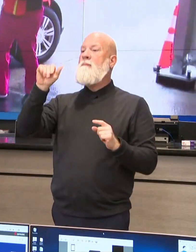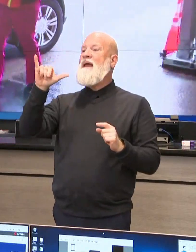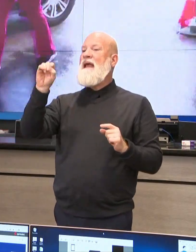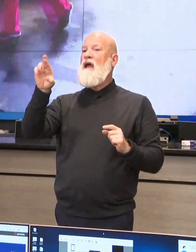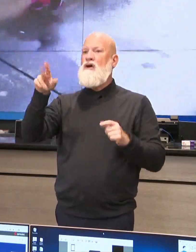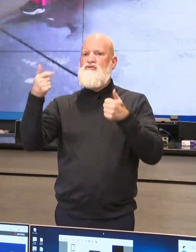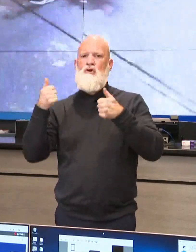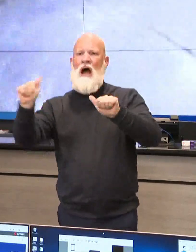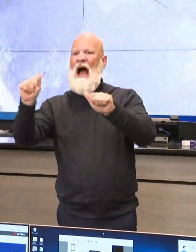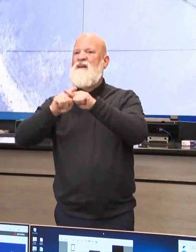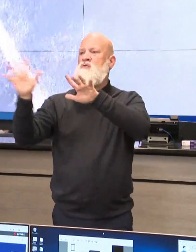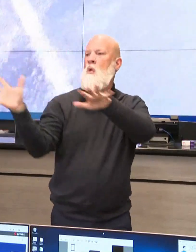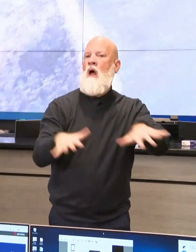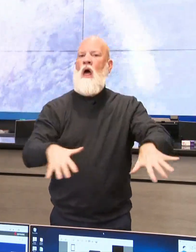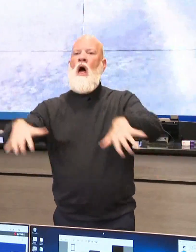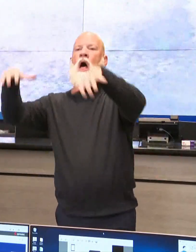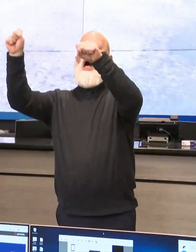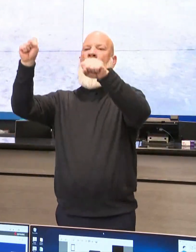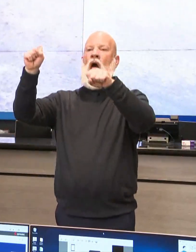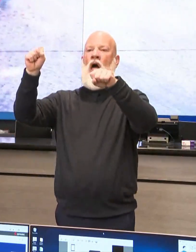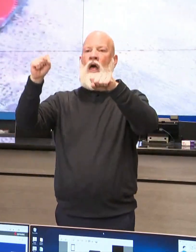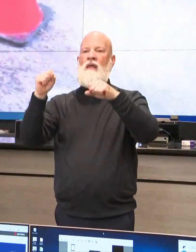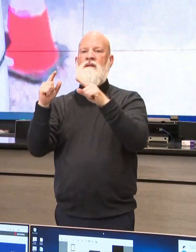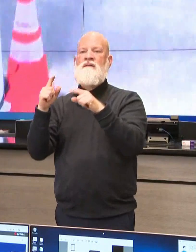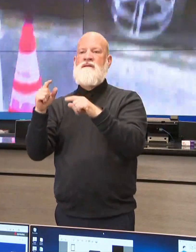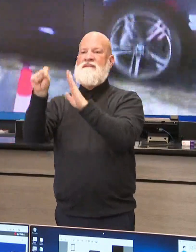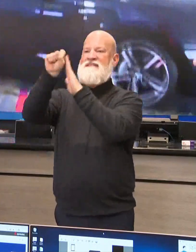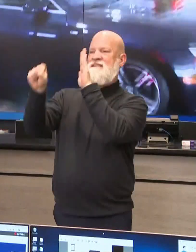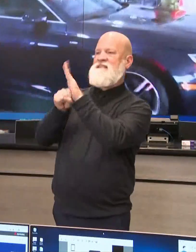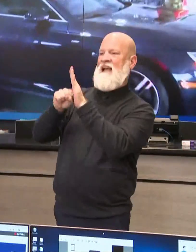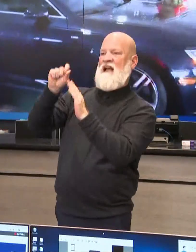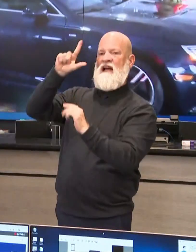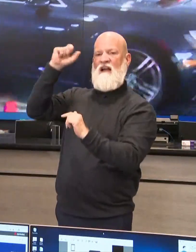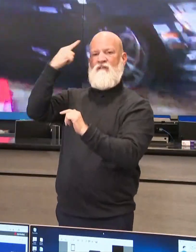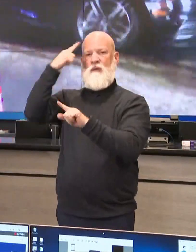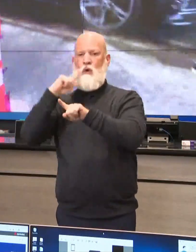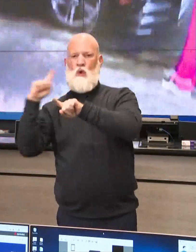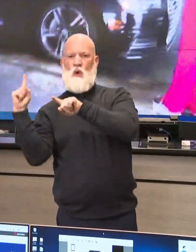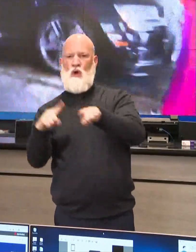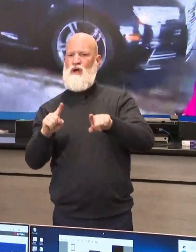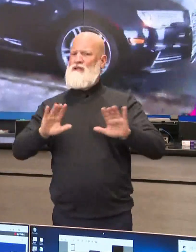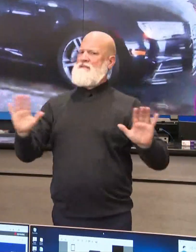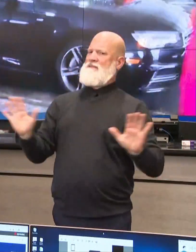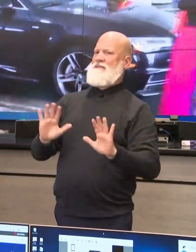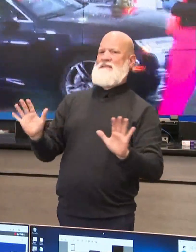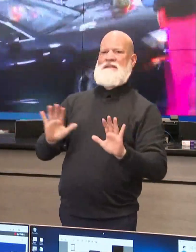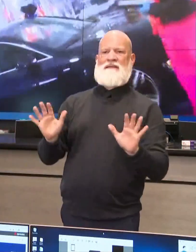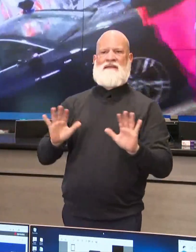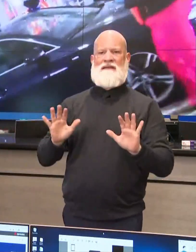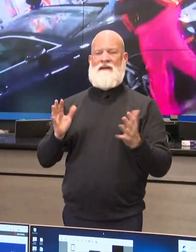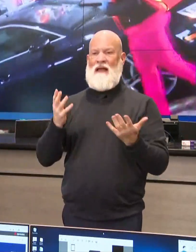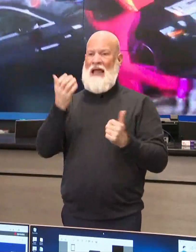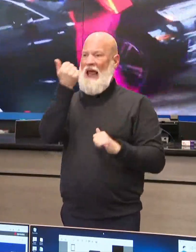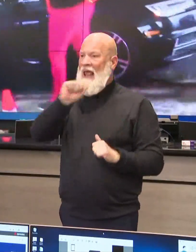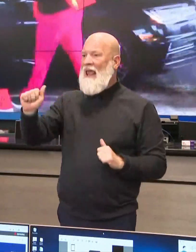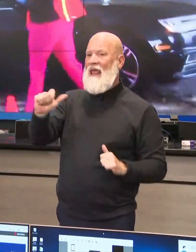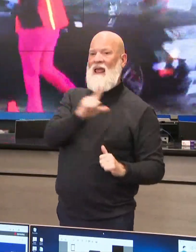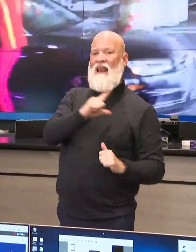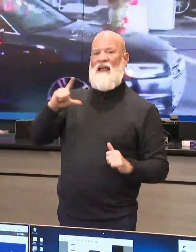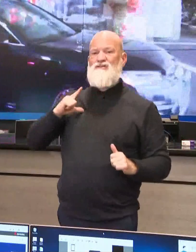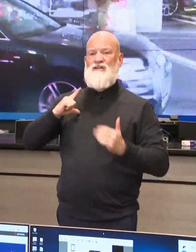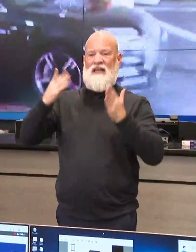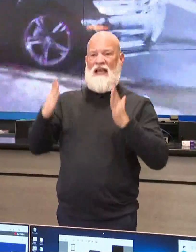said. So that particular piece of legislation in its current form, I would actually veto.